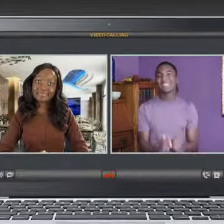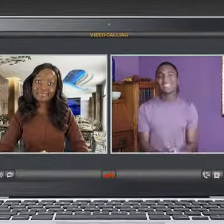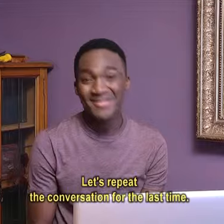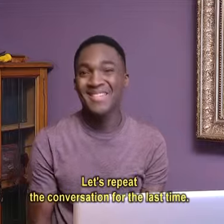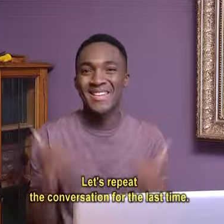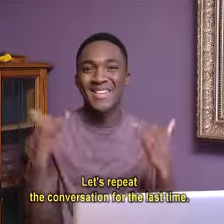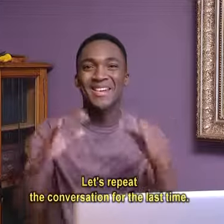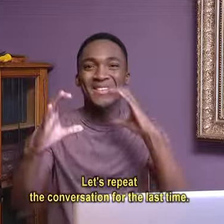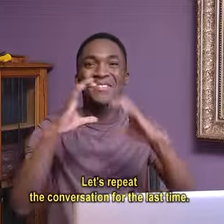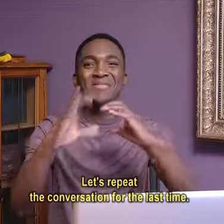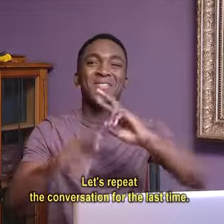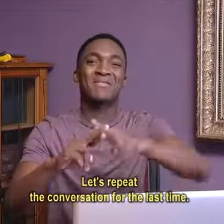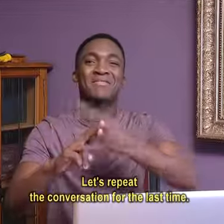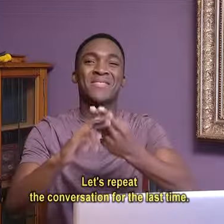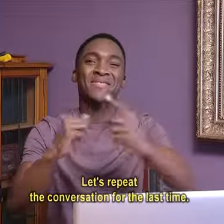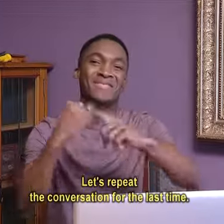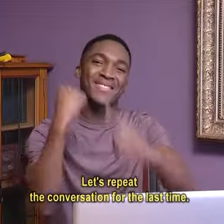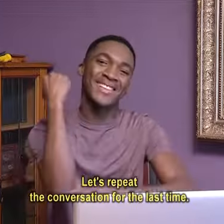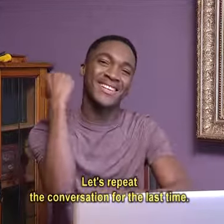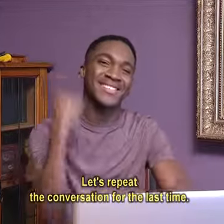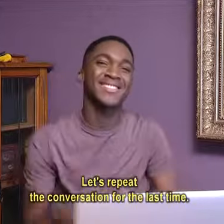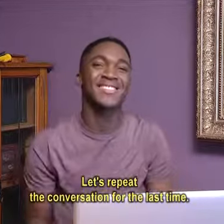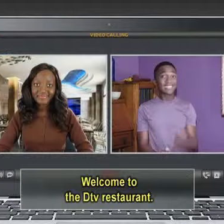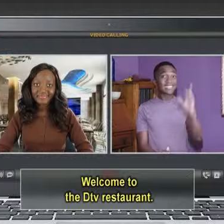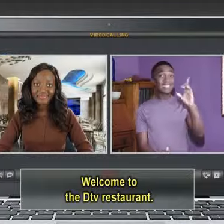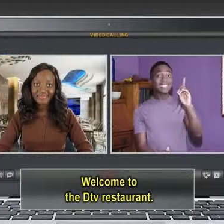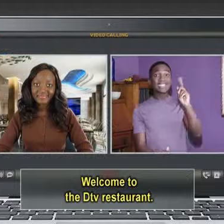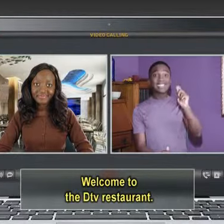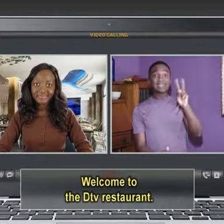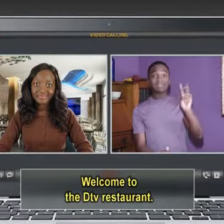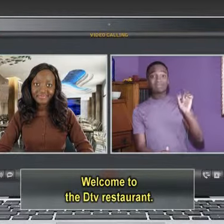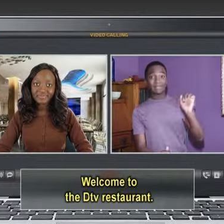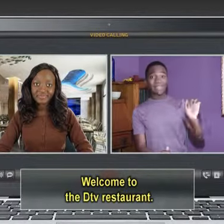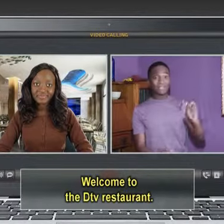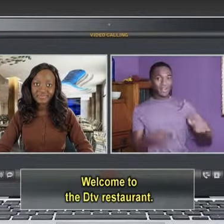Let's repeat the conversation for the last time. Welcome to the DTV restaurant.